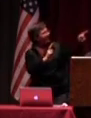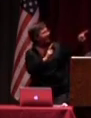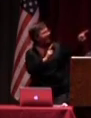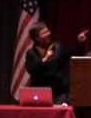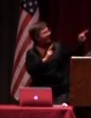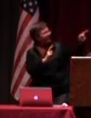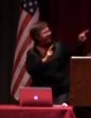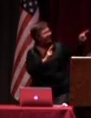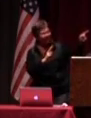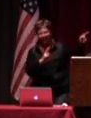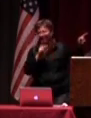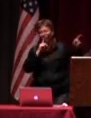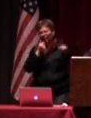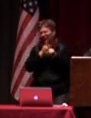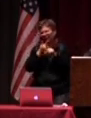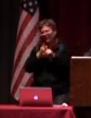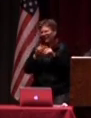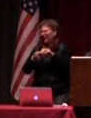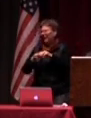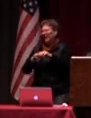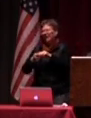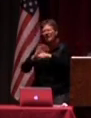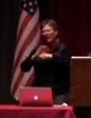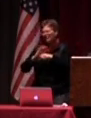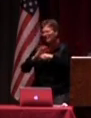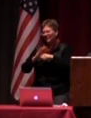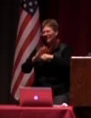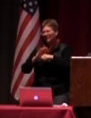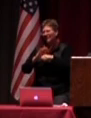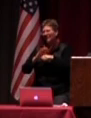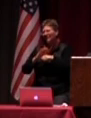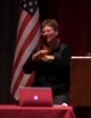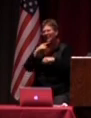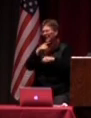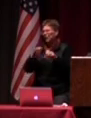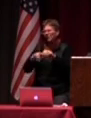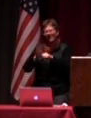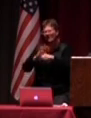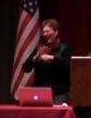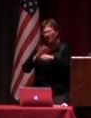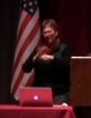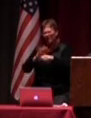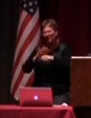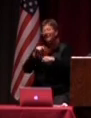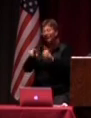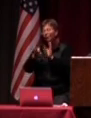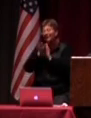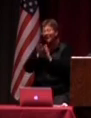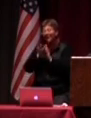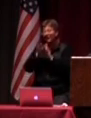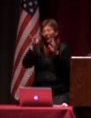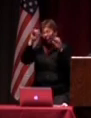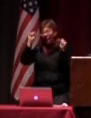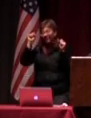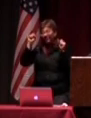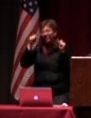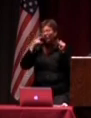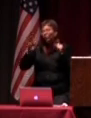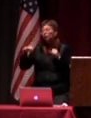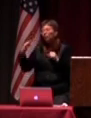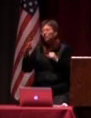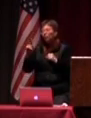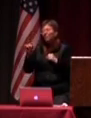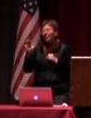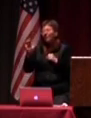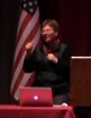flamboyantly incompetent politician named Louis Napoleon Bonaparte, was elected president of the Second French Republic in 1848.